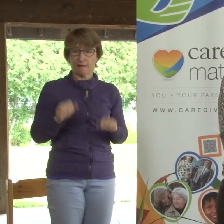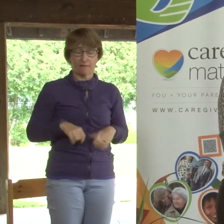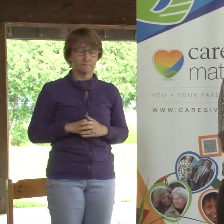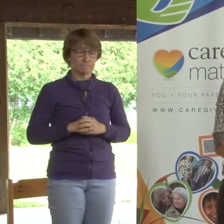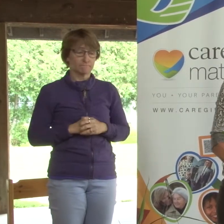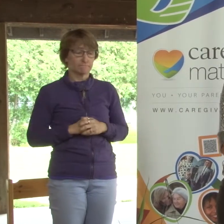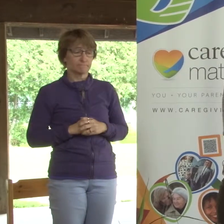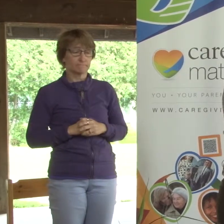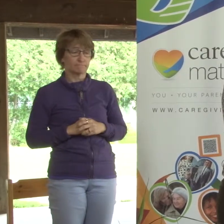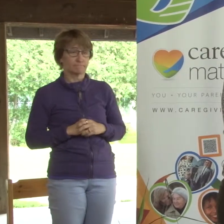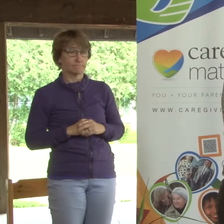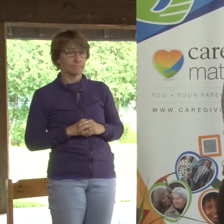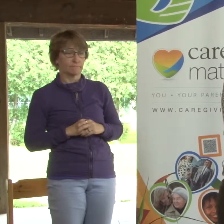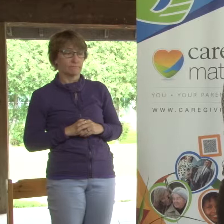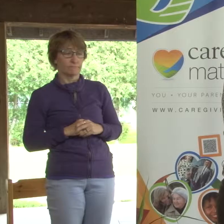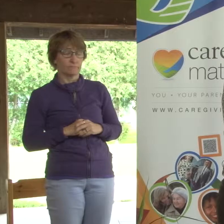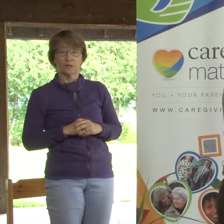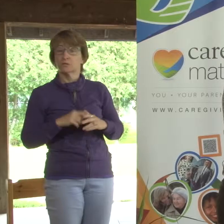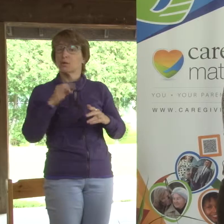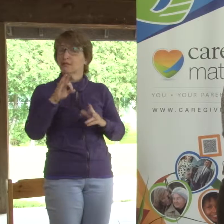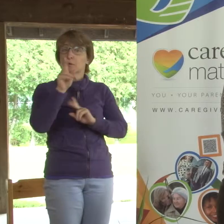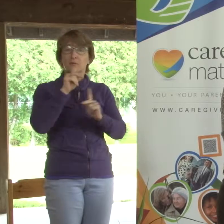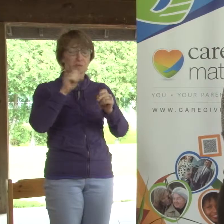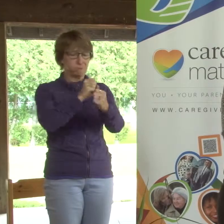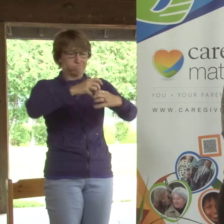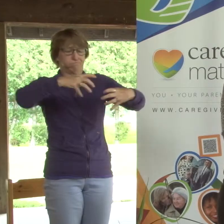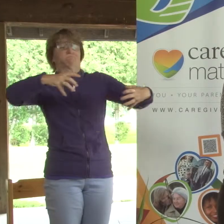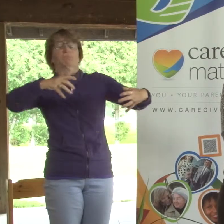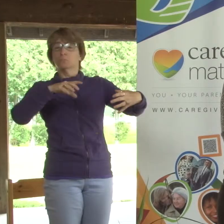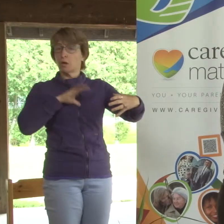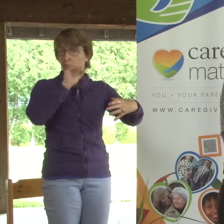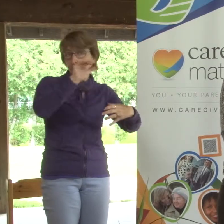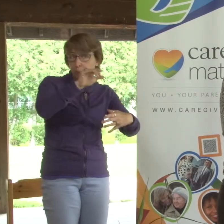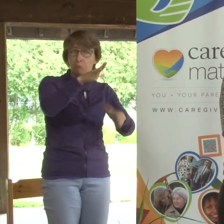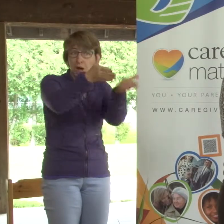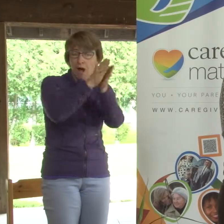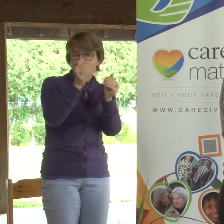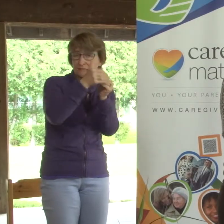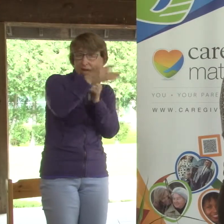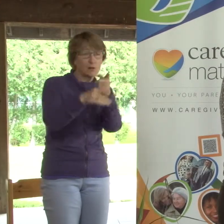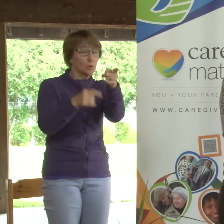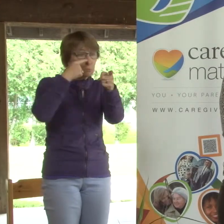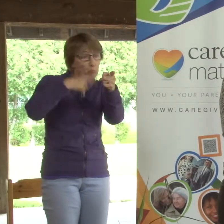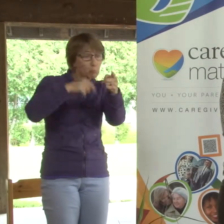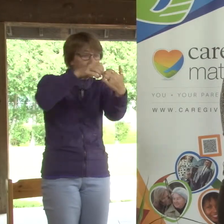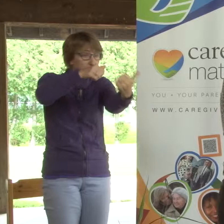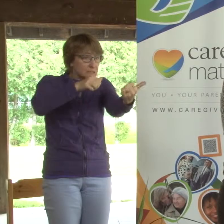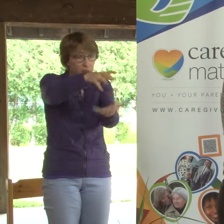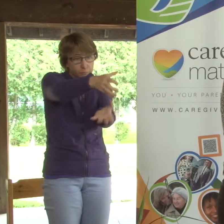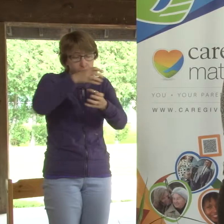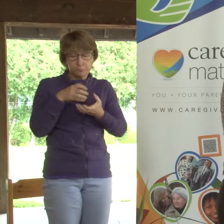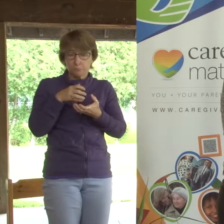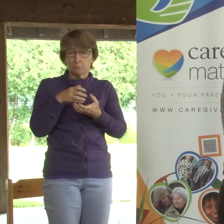likely ask them for a bit of hosta, put it in at the beginning of the year, and if you take care and put it in a cold room in